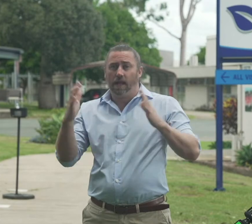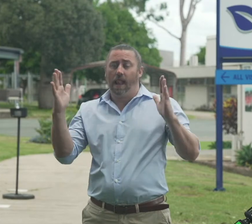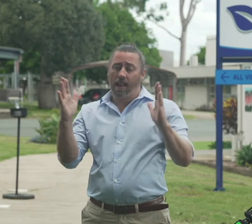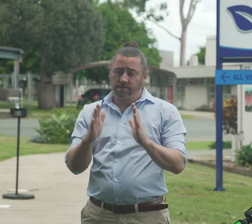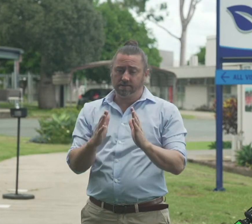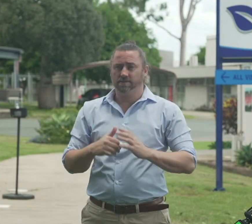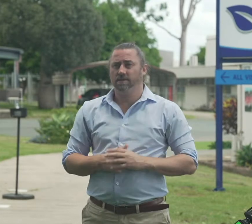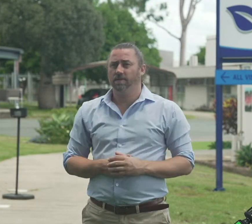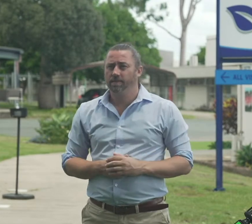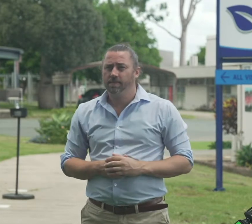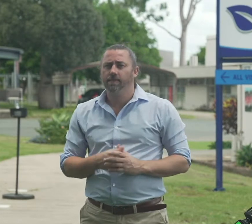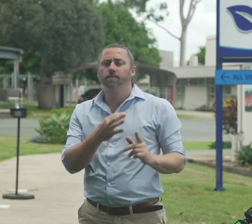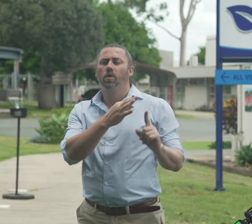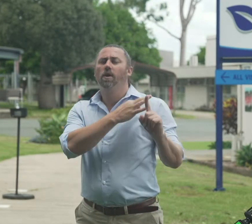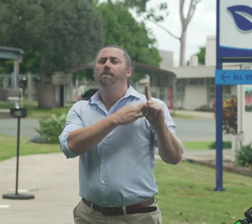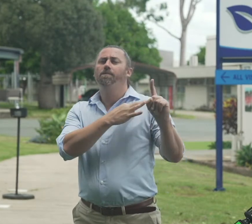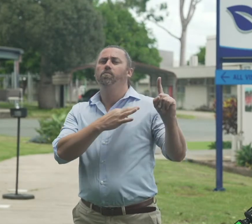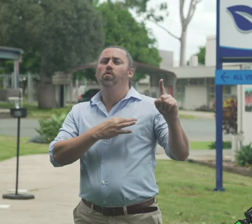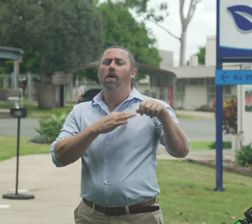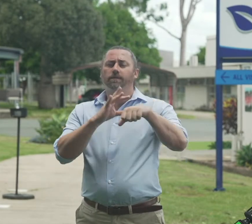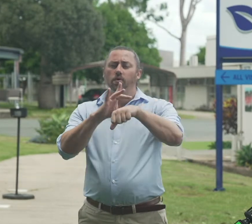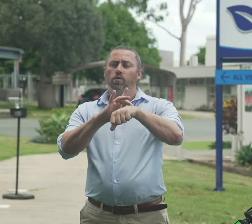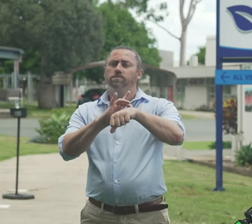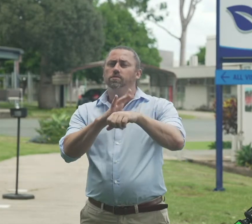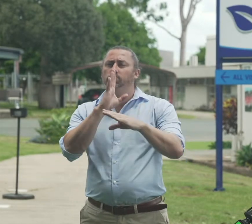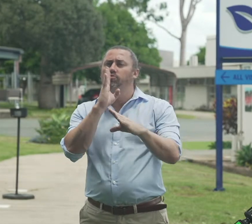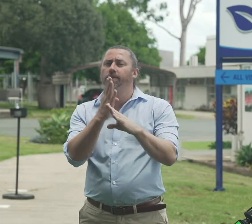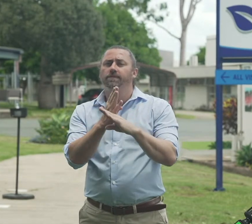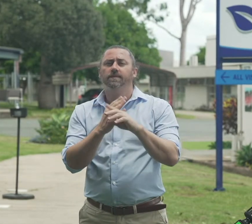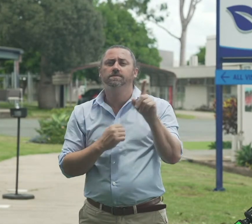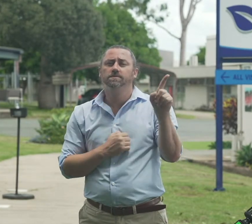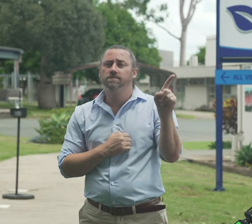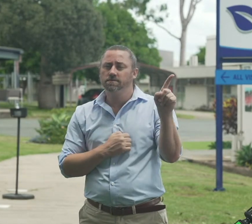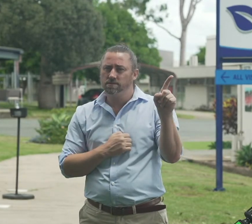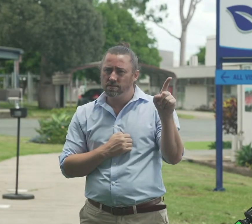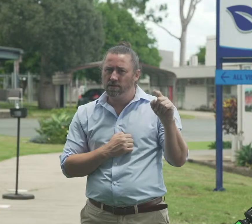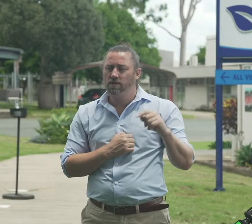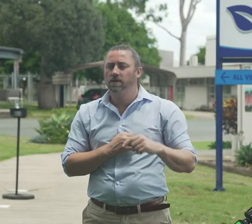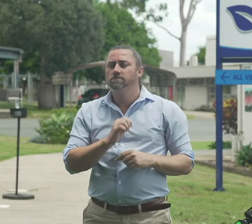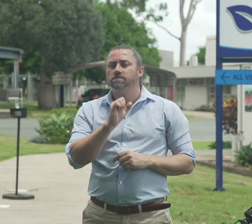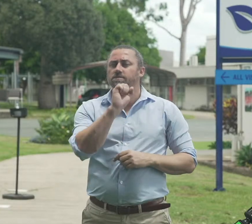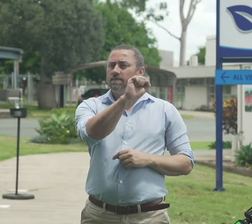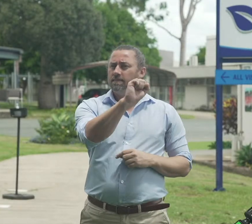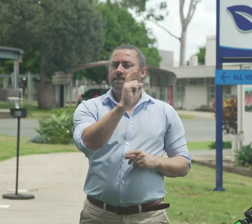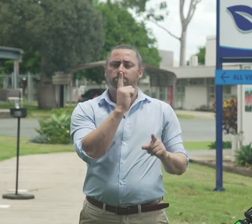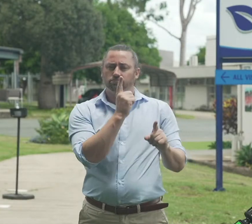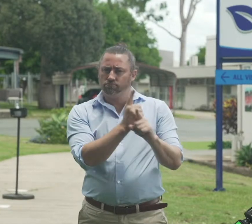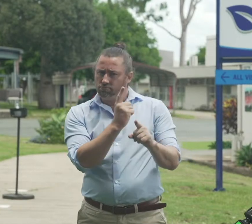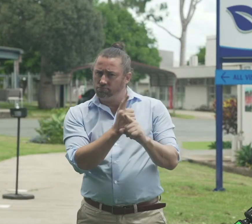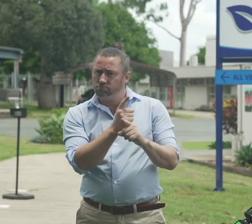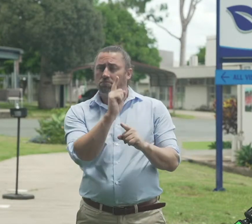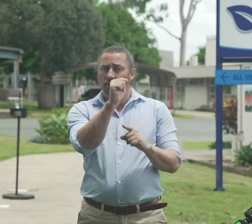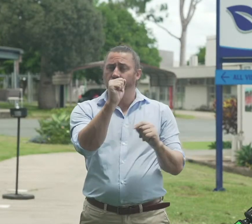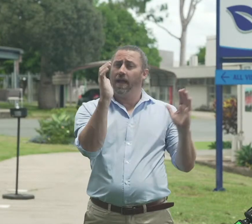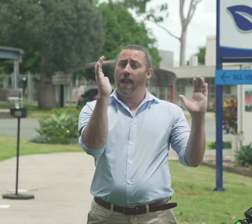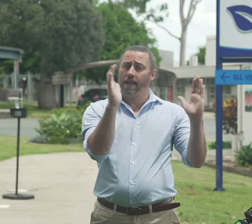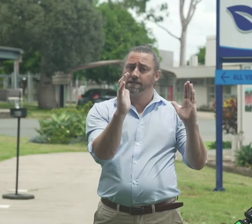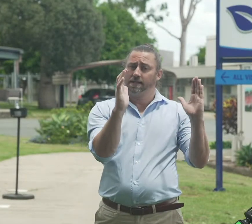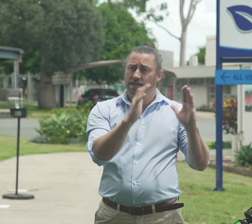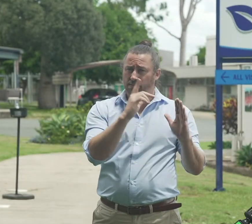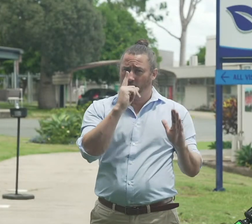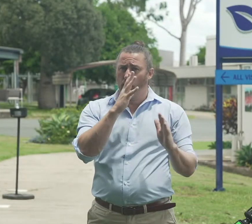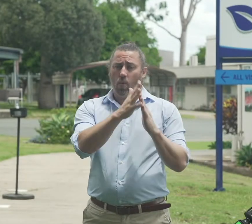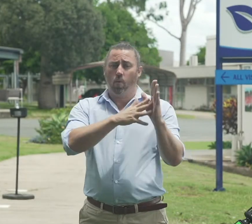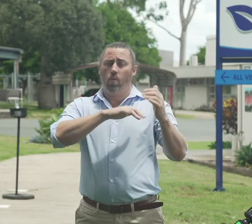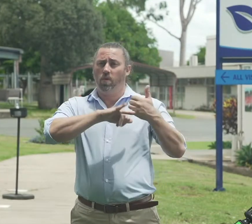In terms of the private hospitals, we have the numbers in the private hospitals have also declined, down